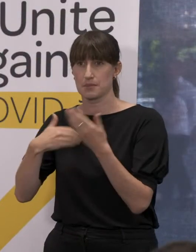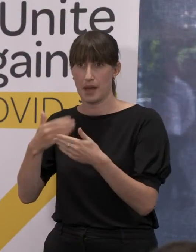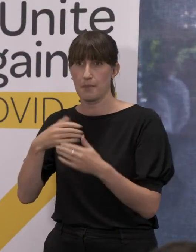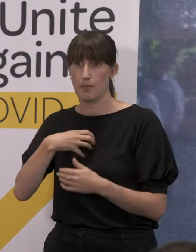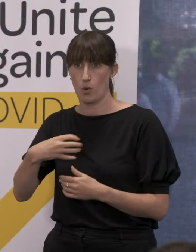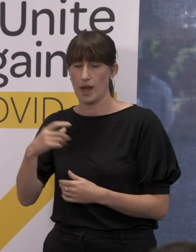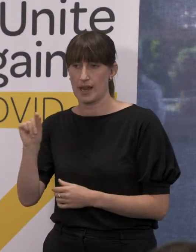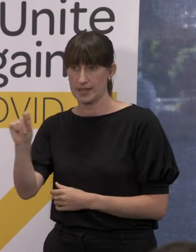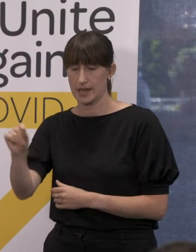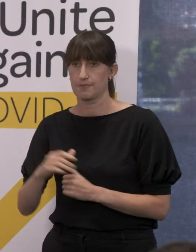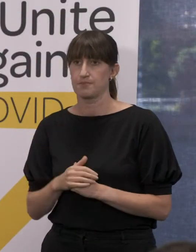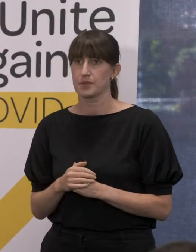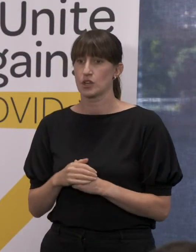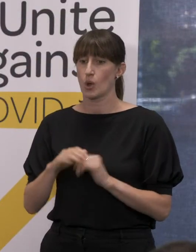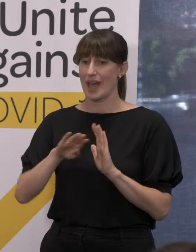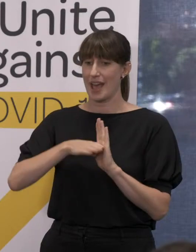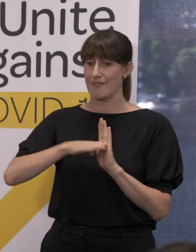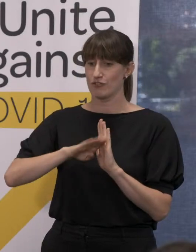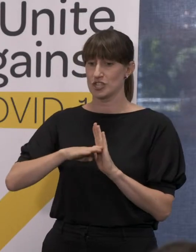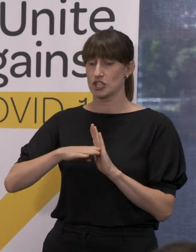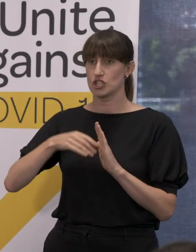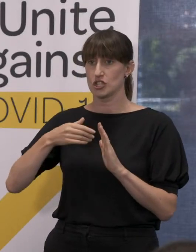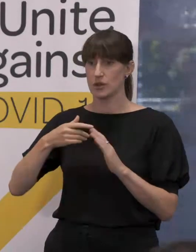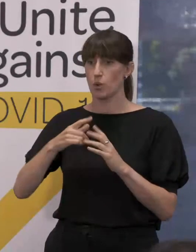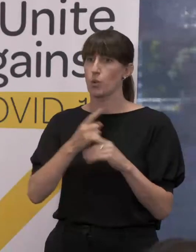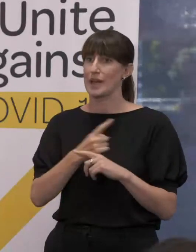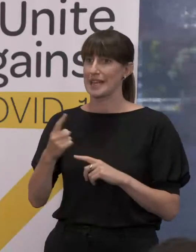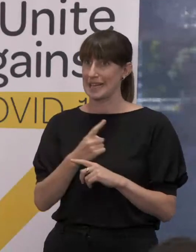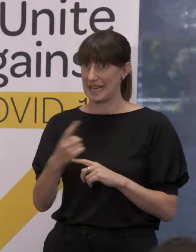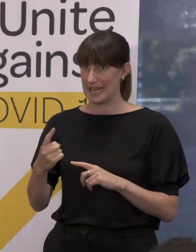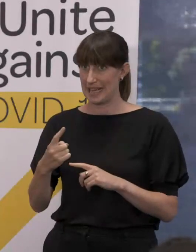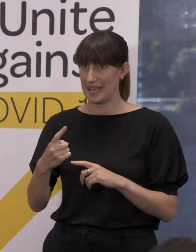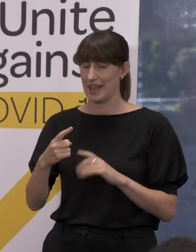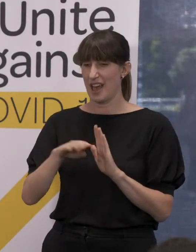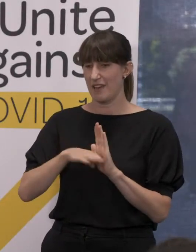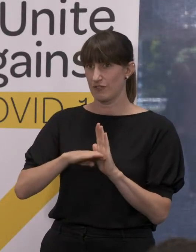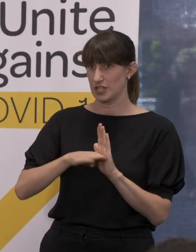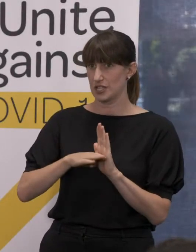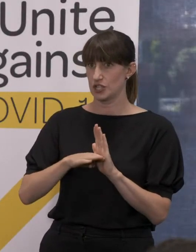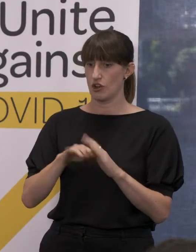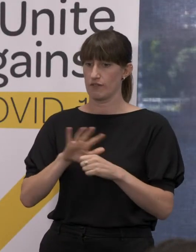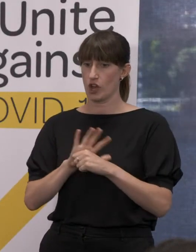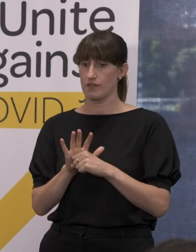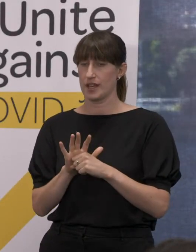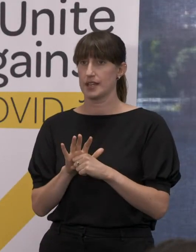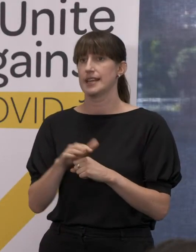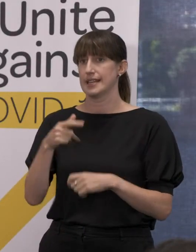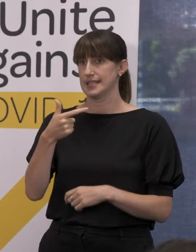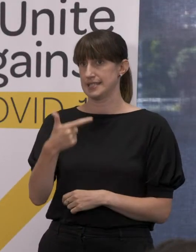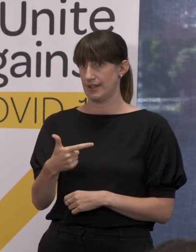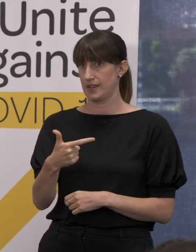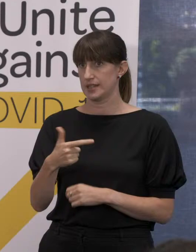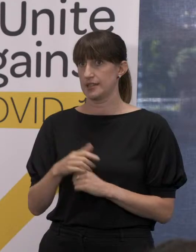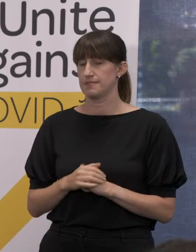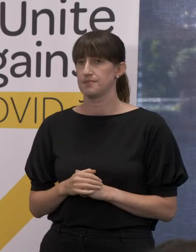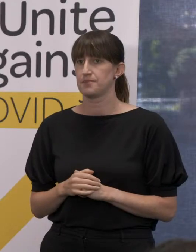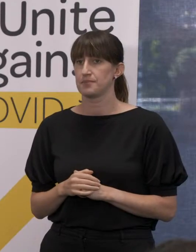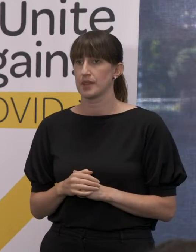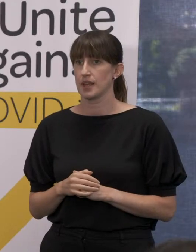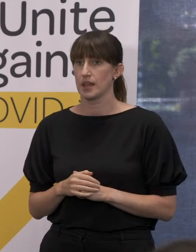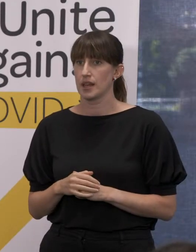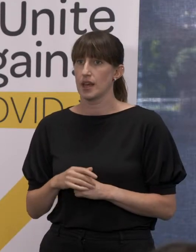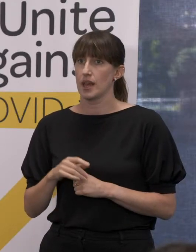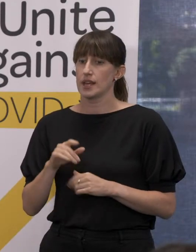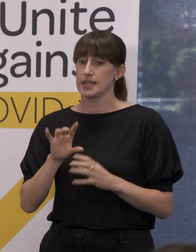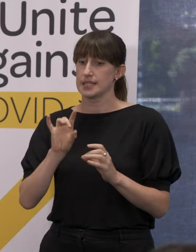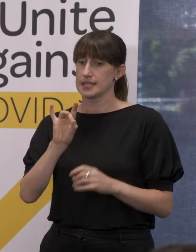new cases at the border is now 7. That's up over the last few days from 3. An additional 10 people have